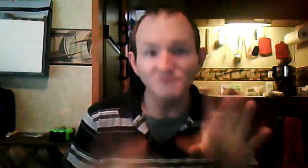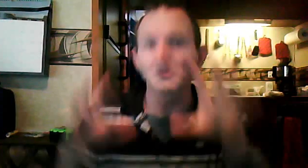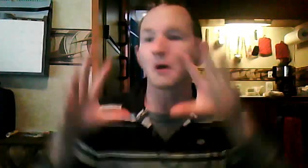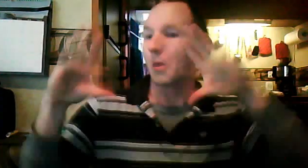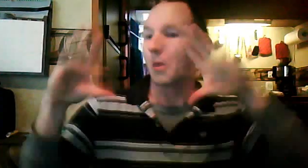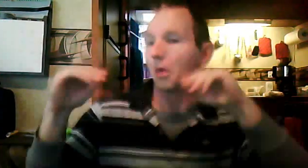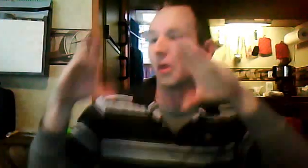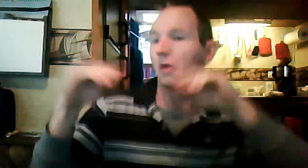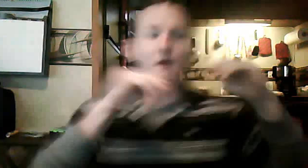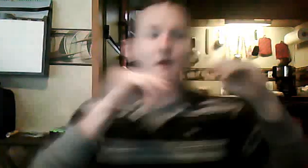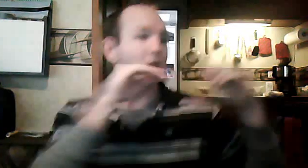was strange